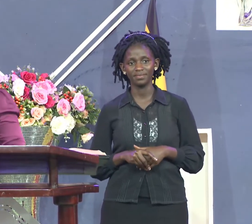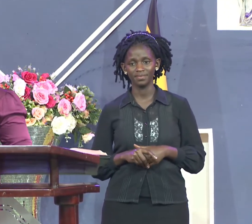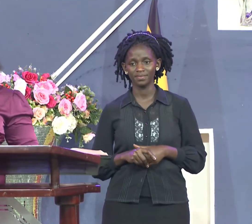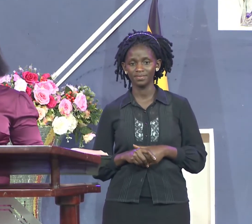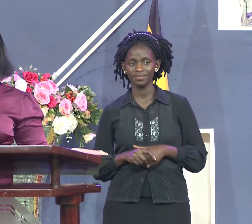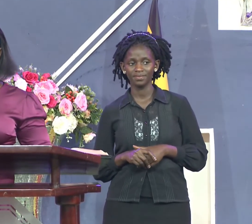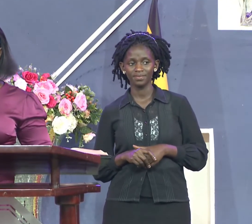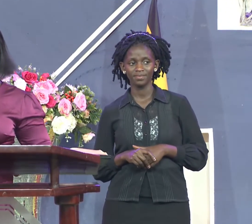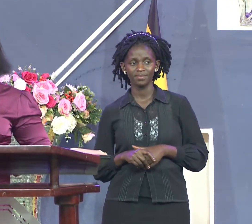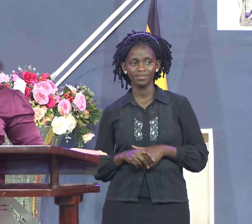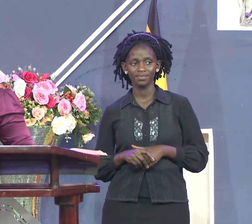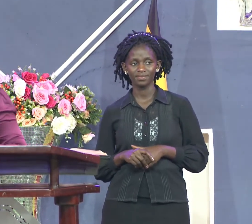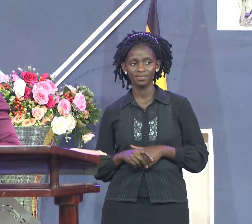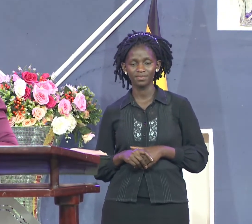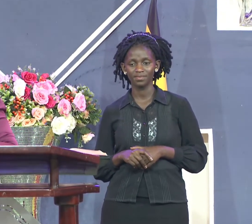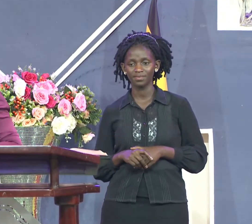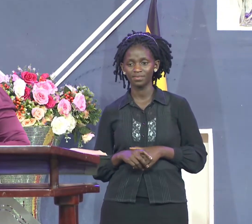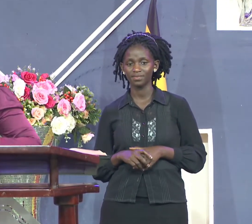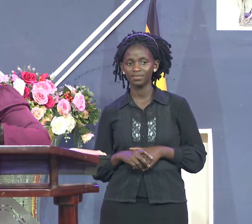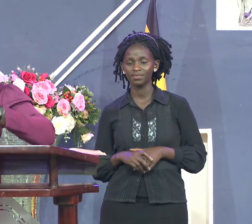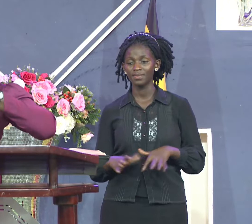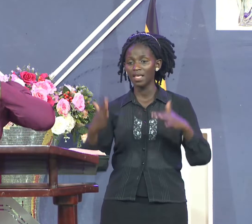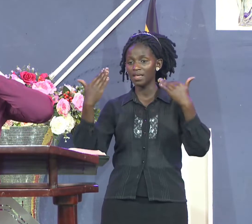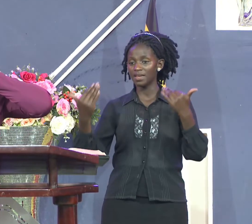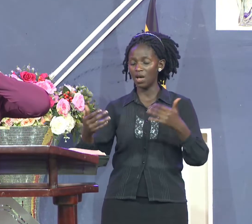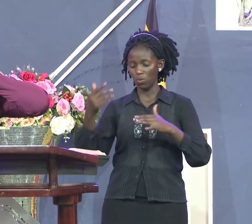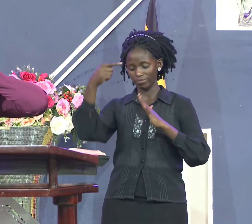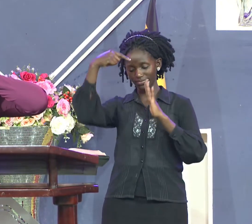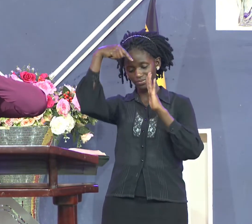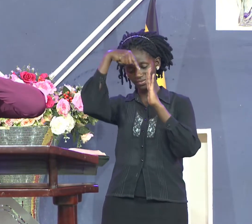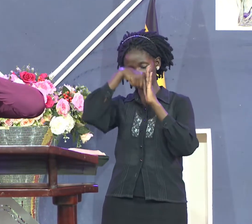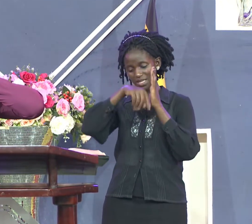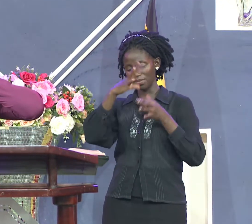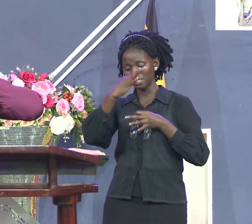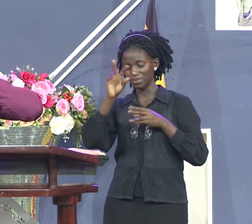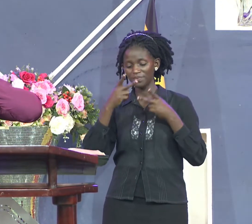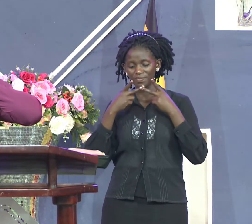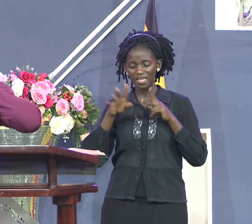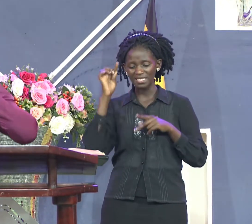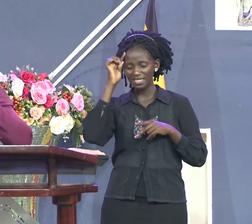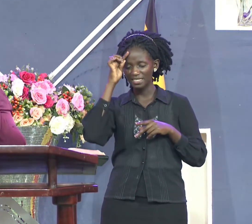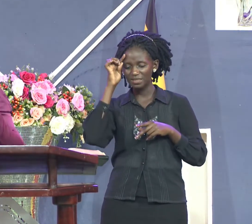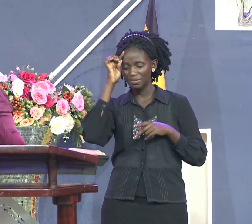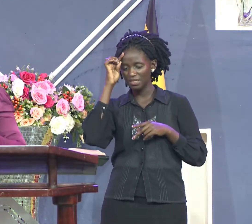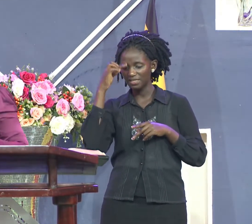Kneel down, now stand up, now do this and that. Kati munda yange nintandika okulowooza nti